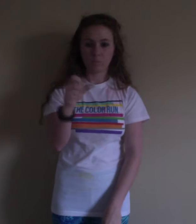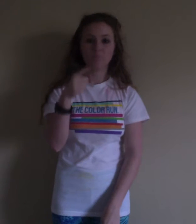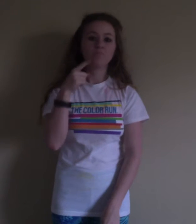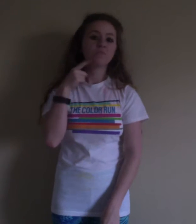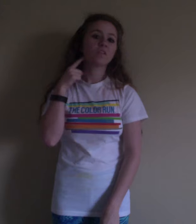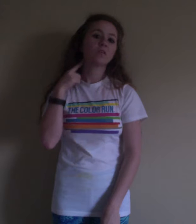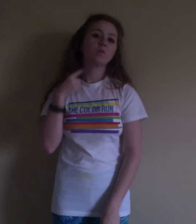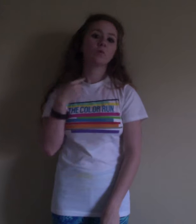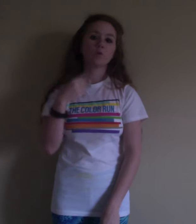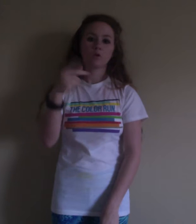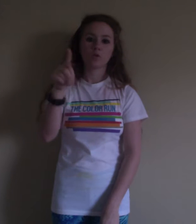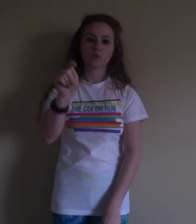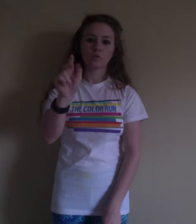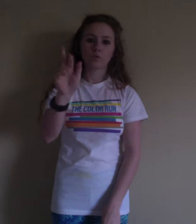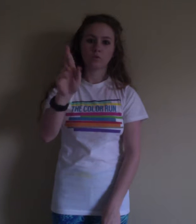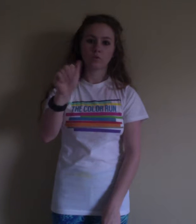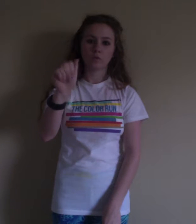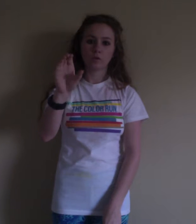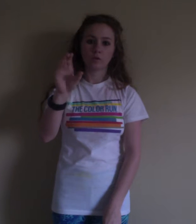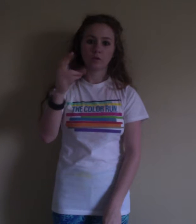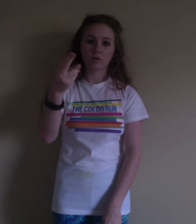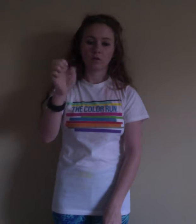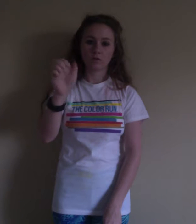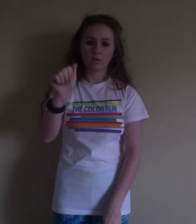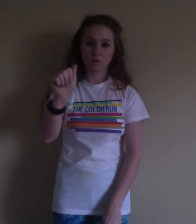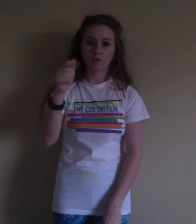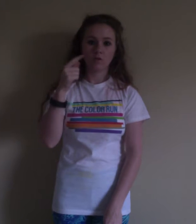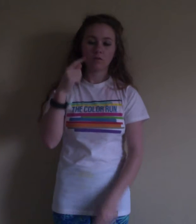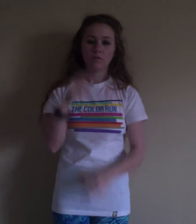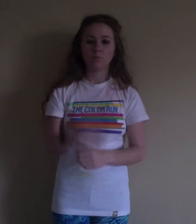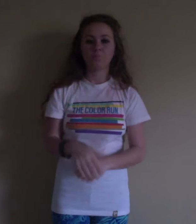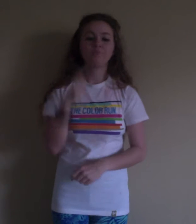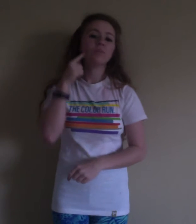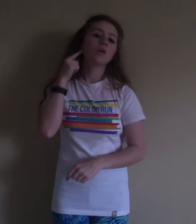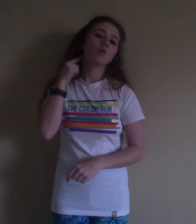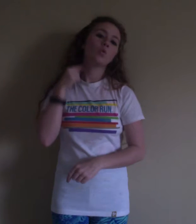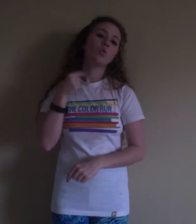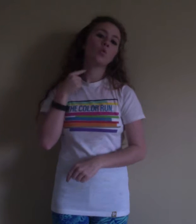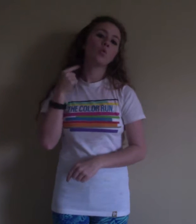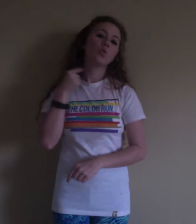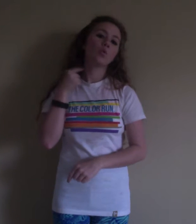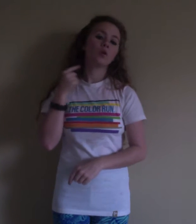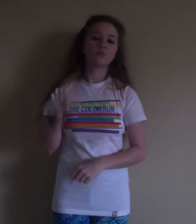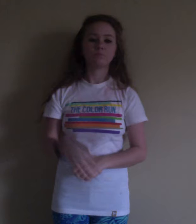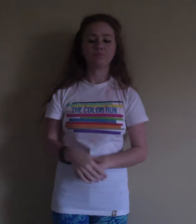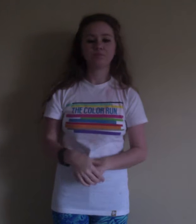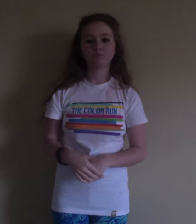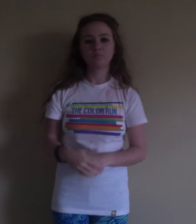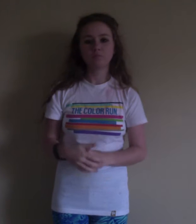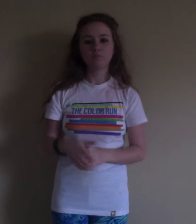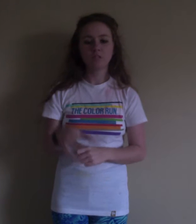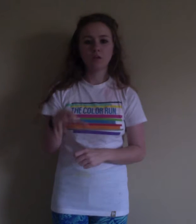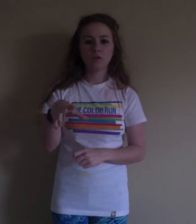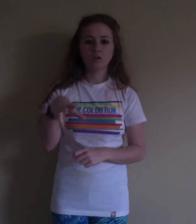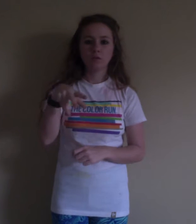A small flap of tissue, called the epiglottis, covers the air-only passage when we swallow. This stops food and liquid from going